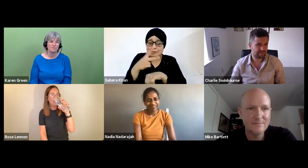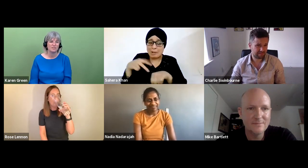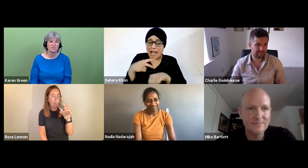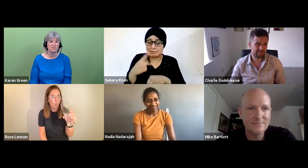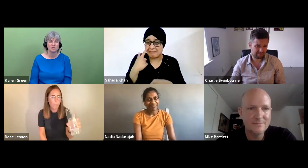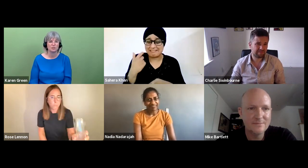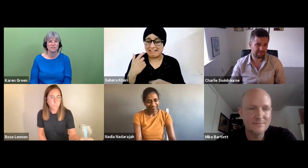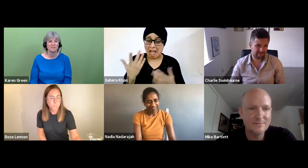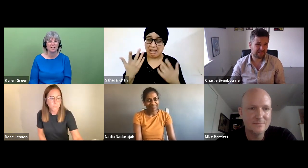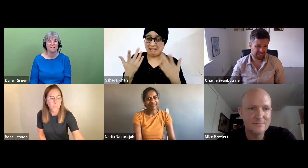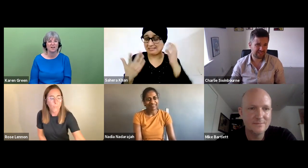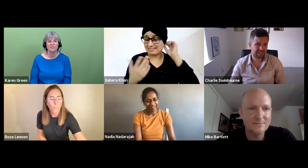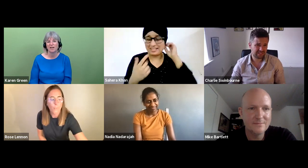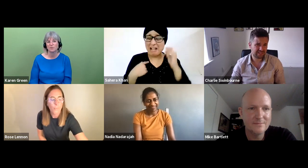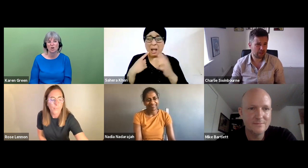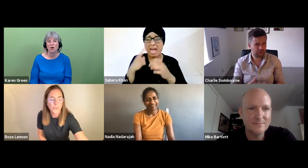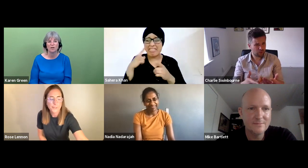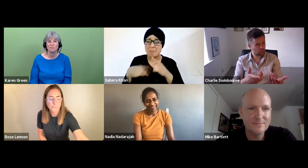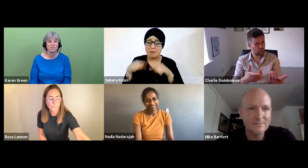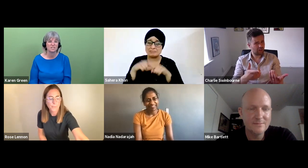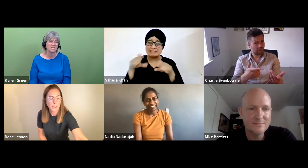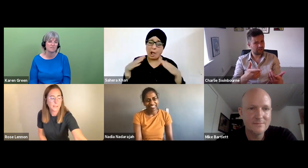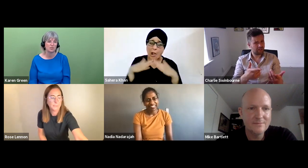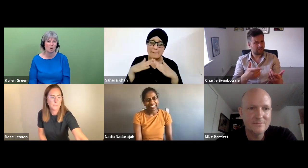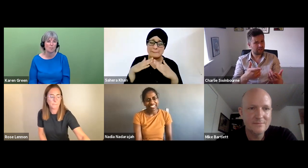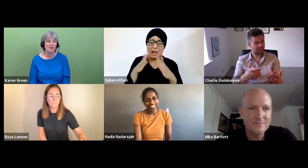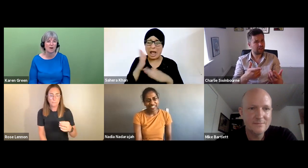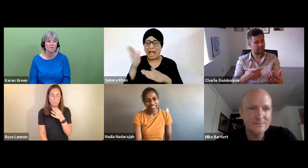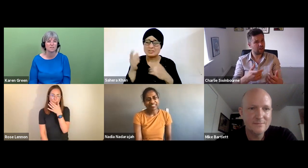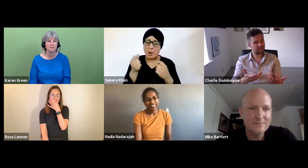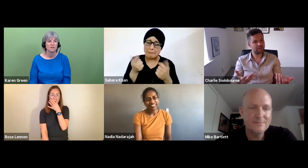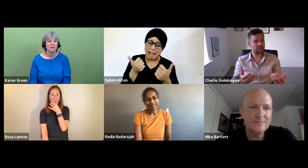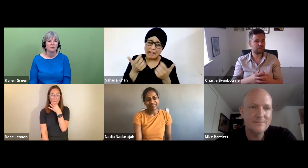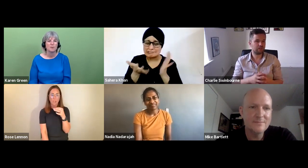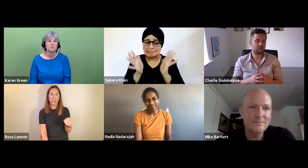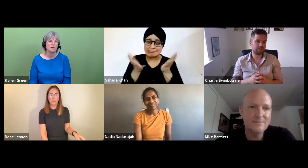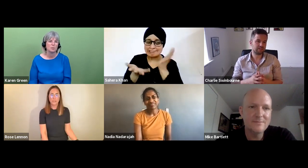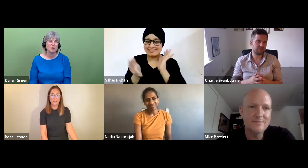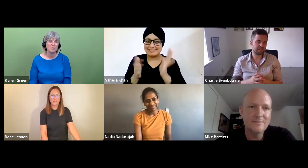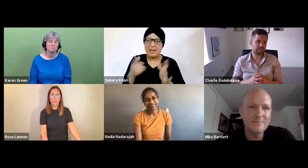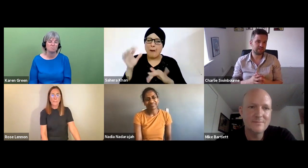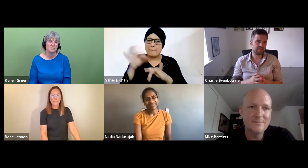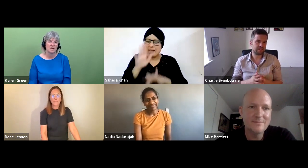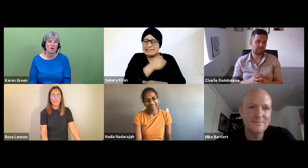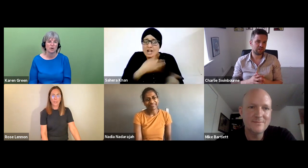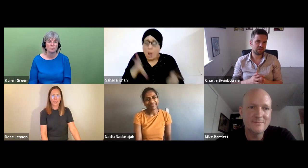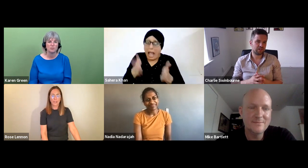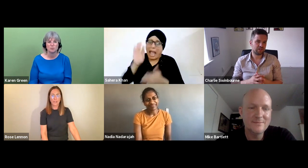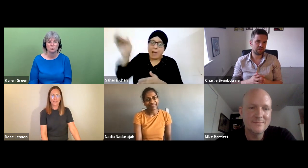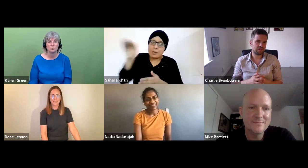the children, and I found time to just sit for a couple of hours. Most people maybe stay at home and don't do